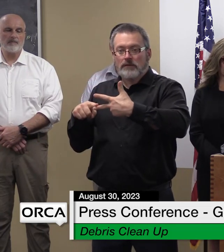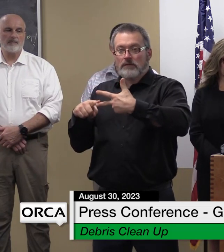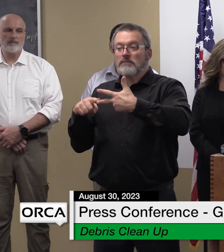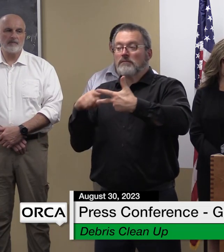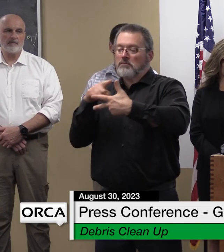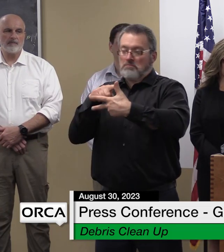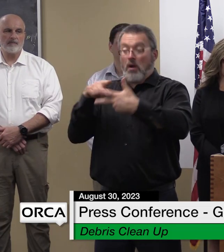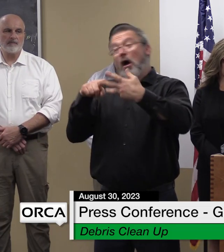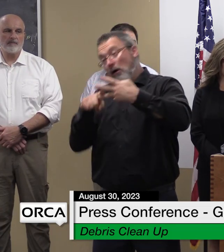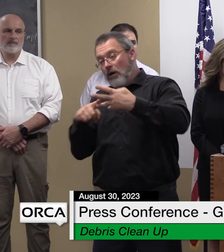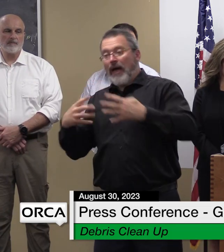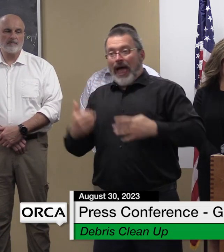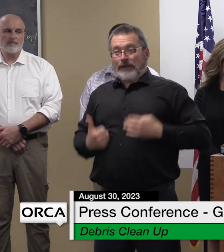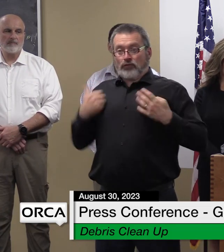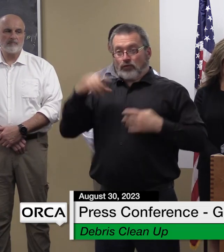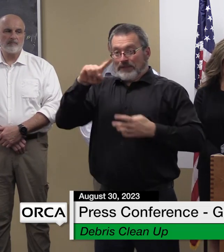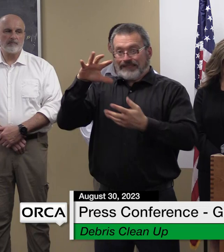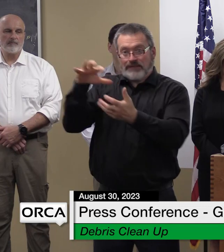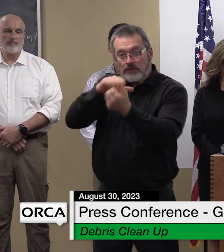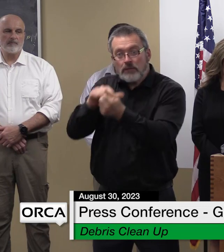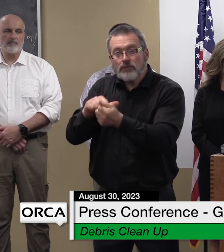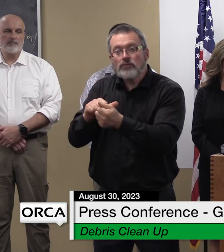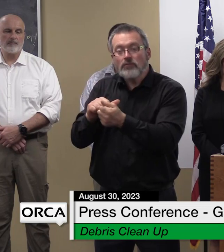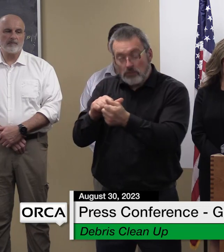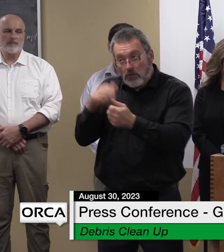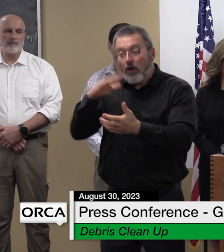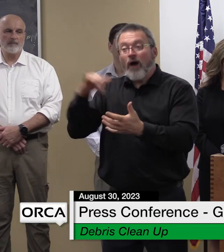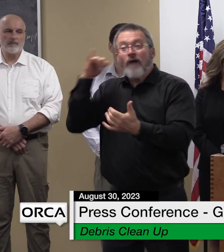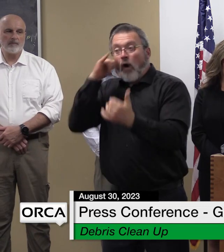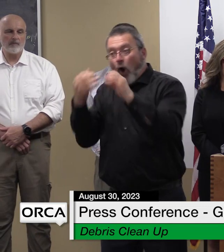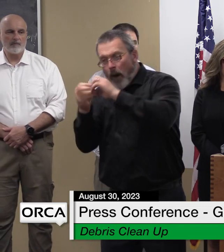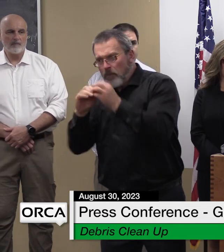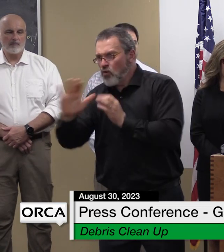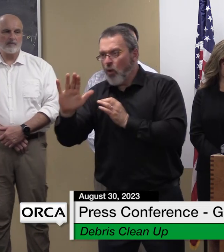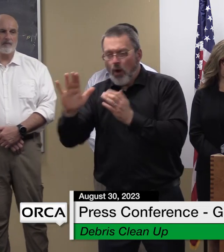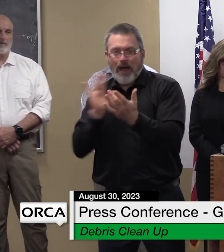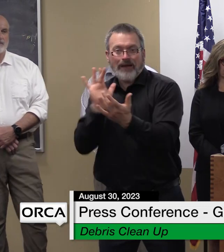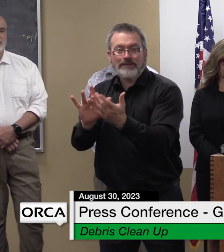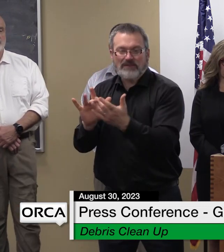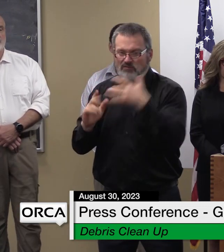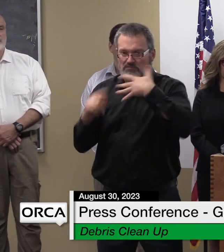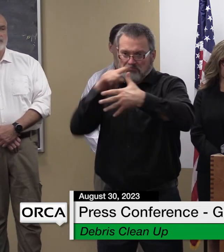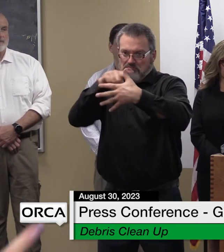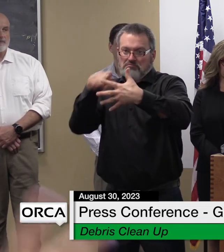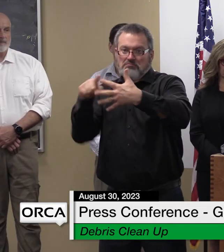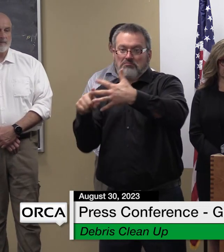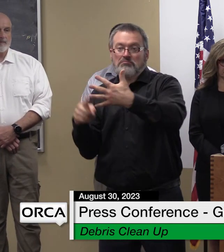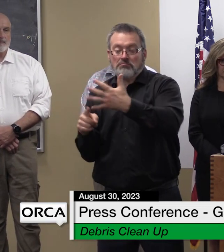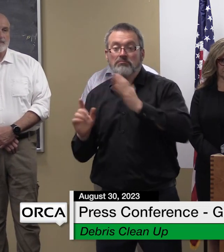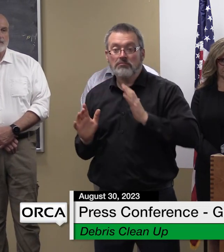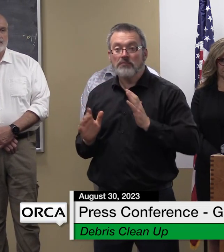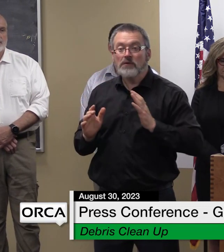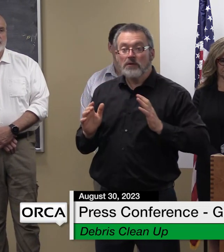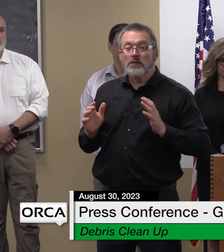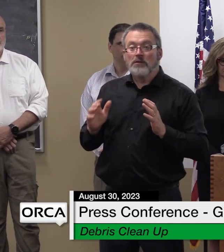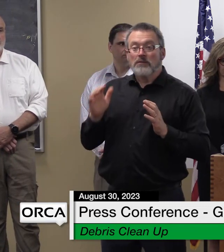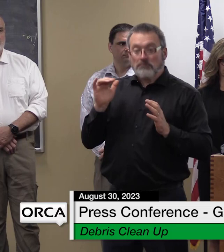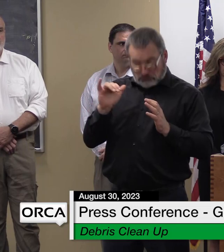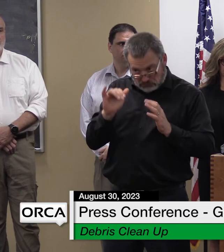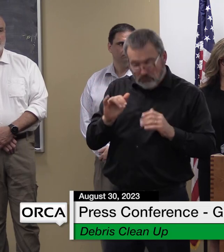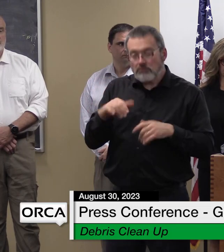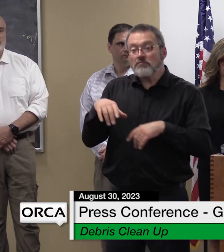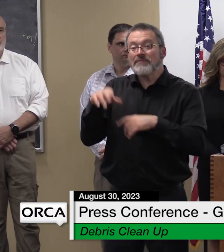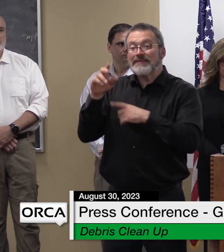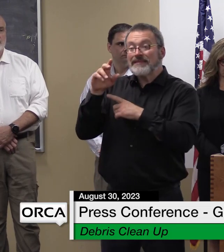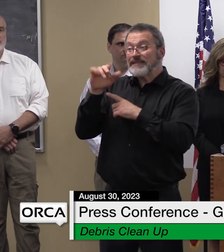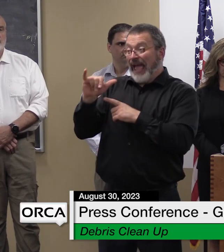address. They can submit these appeals either uploading it at disasterassistance.gov as part of their